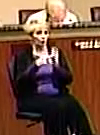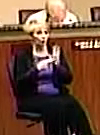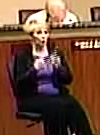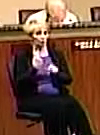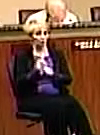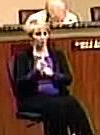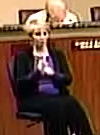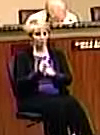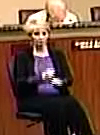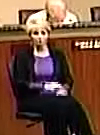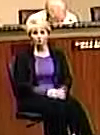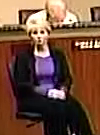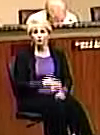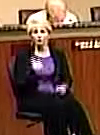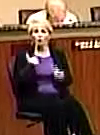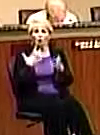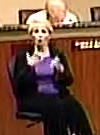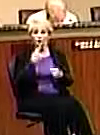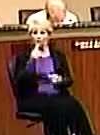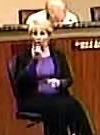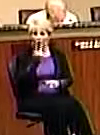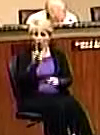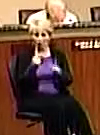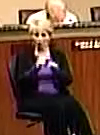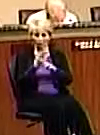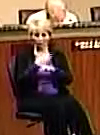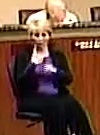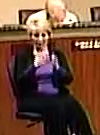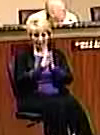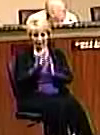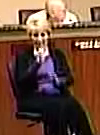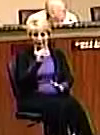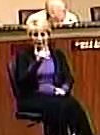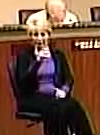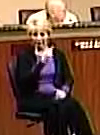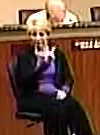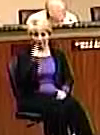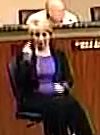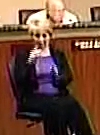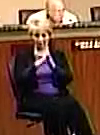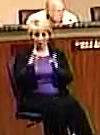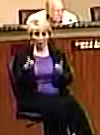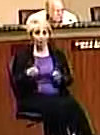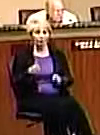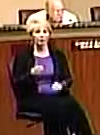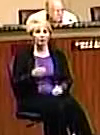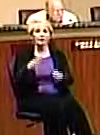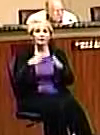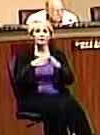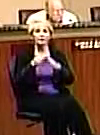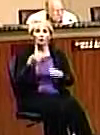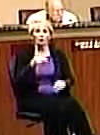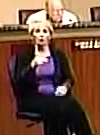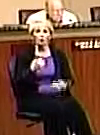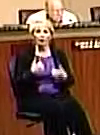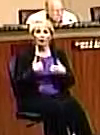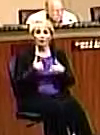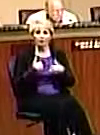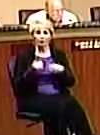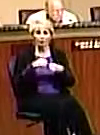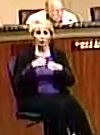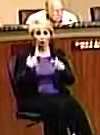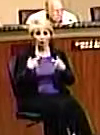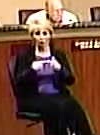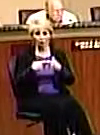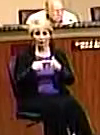properly. But I want to say a few words before I ask Caroline to go to the podium. The city of Morganton has been in the